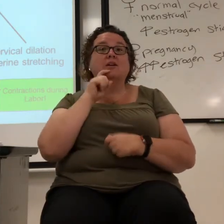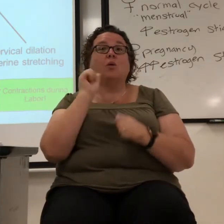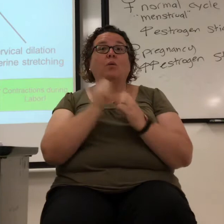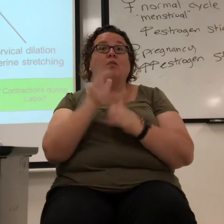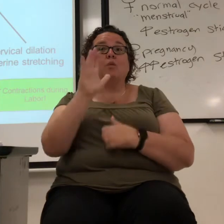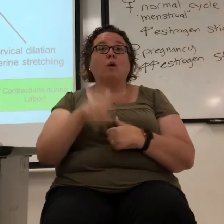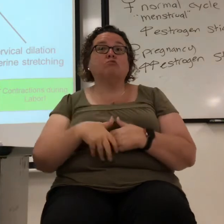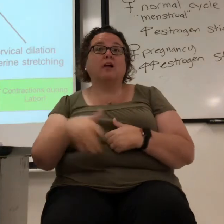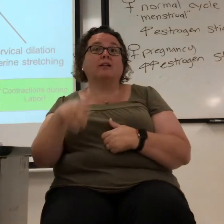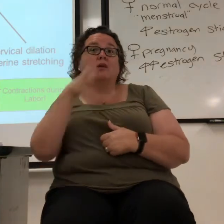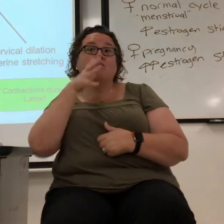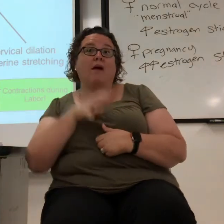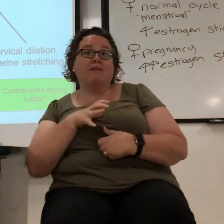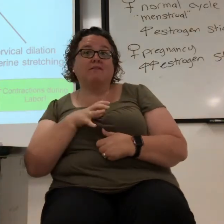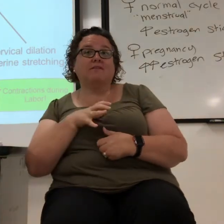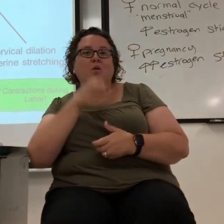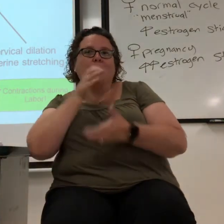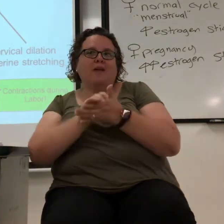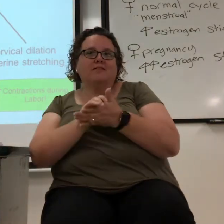right? And milk let down.